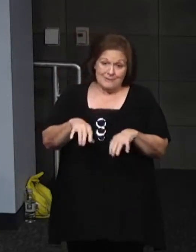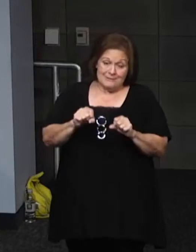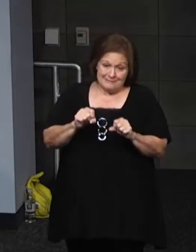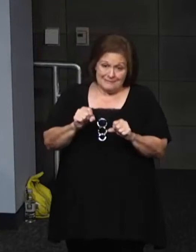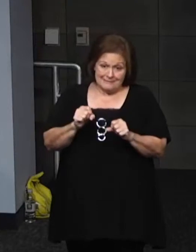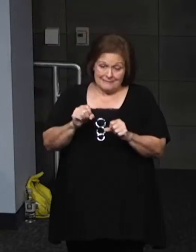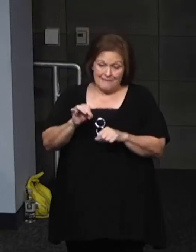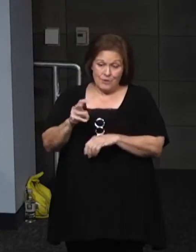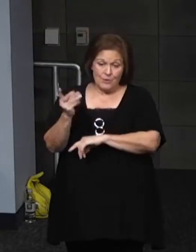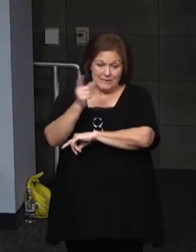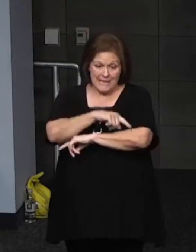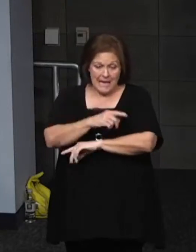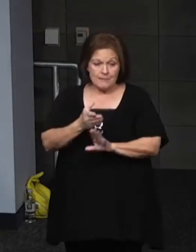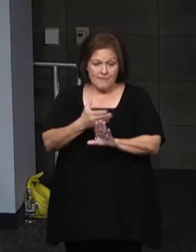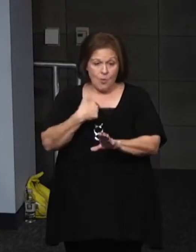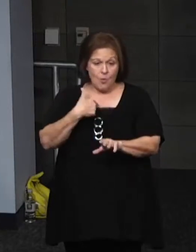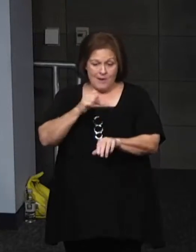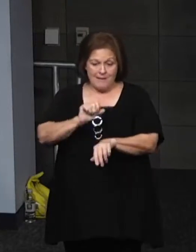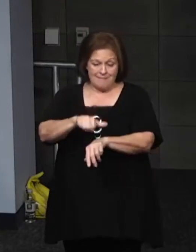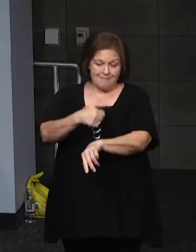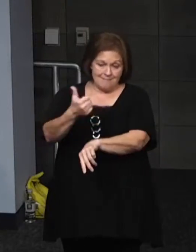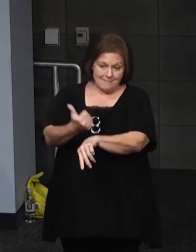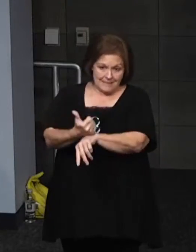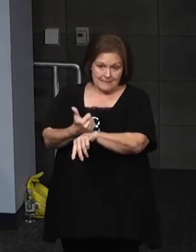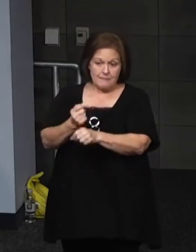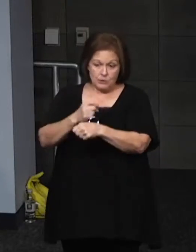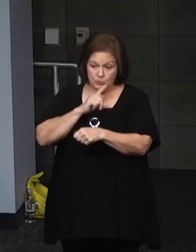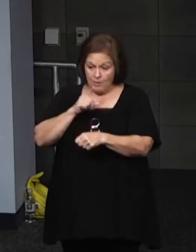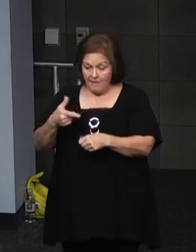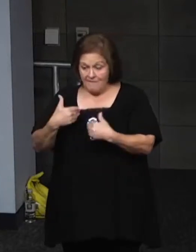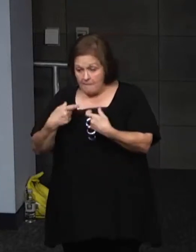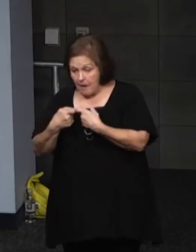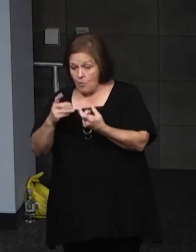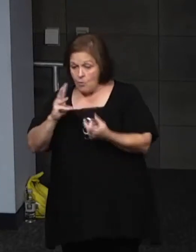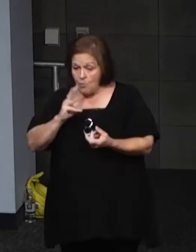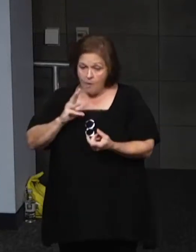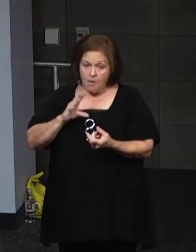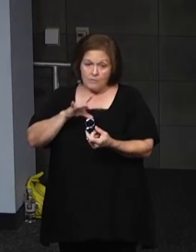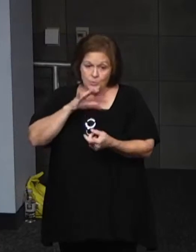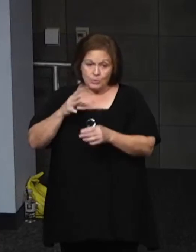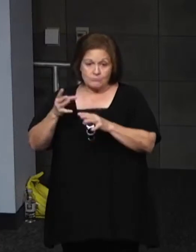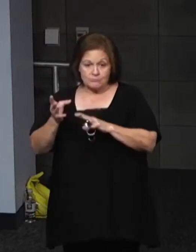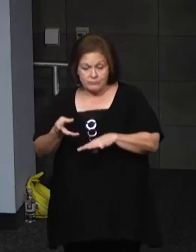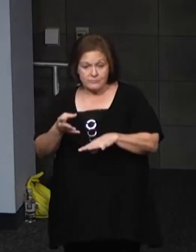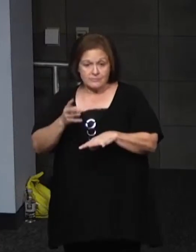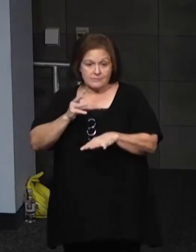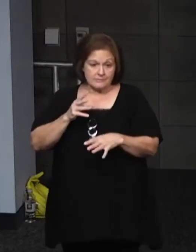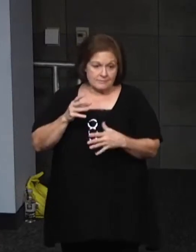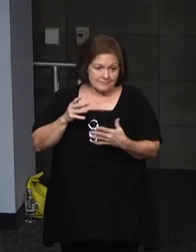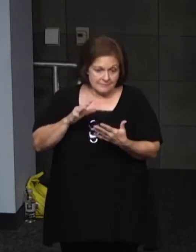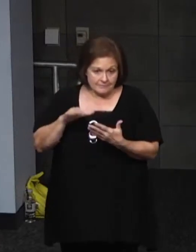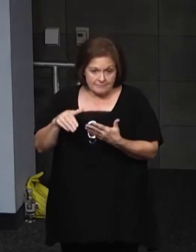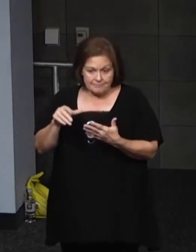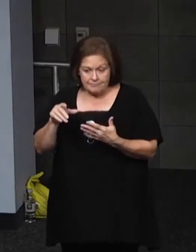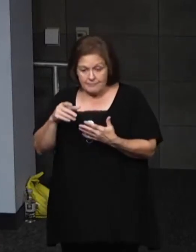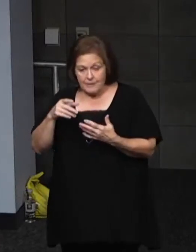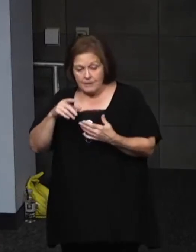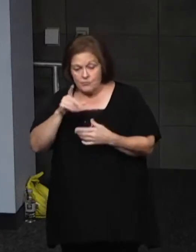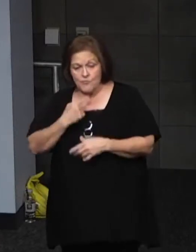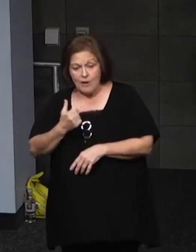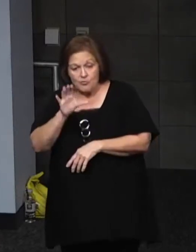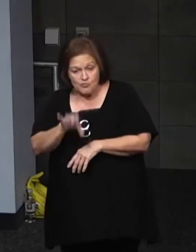days before we're able to set those up, ensuring that they have power, water, sewer, and that partners like the Red Cross will be